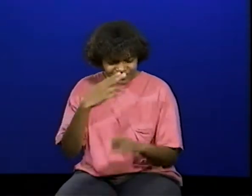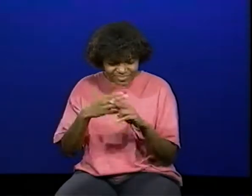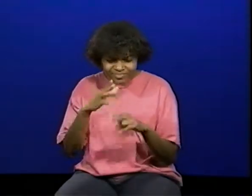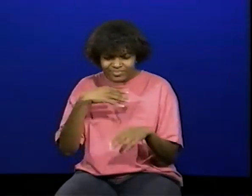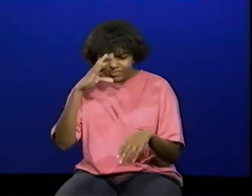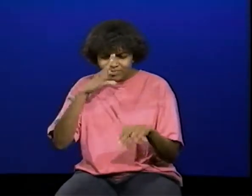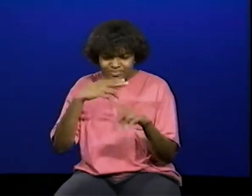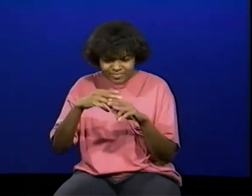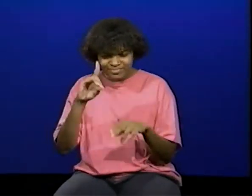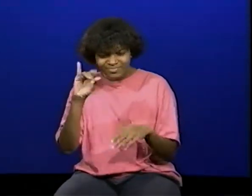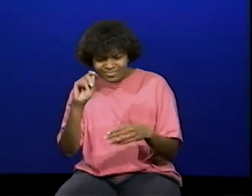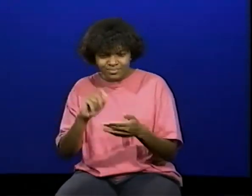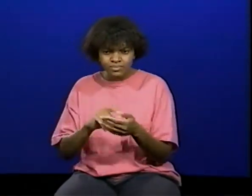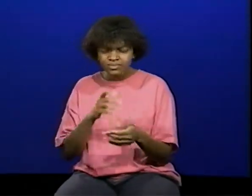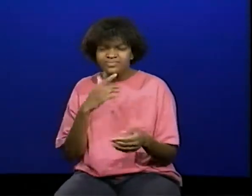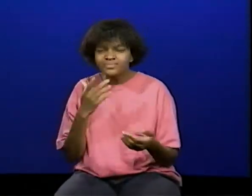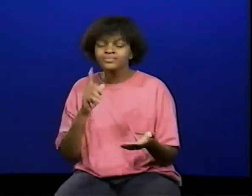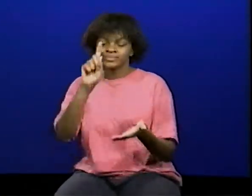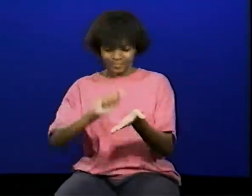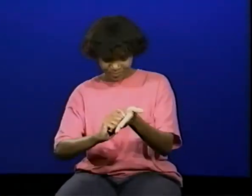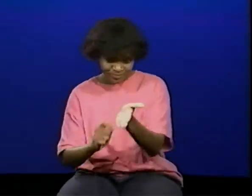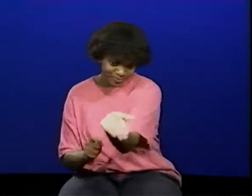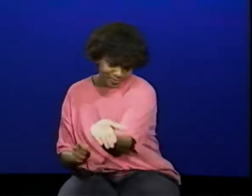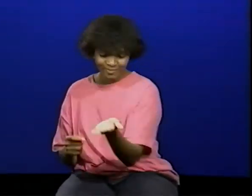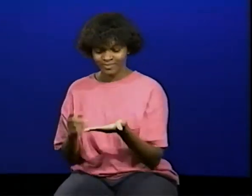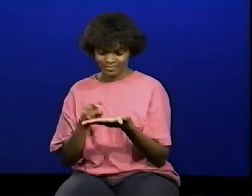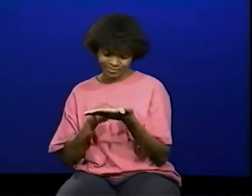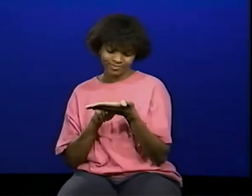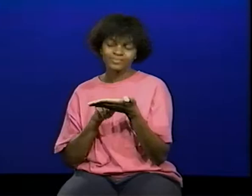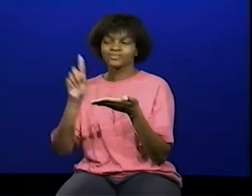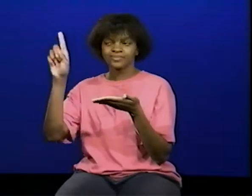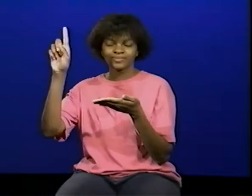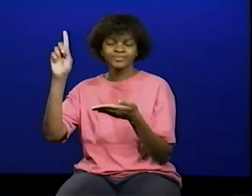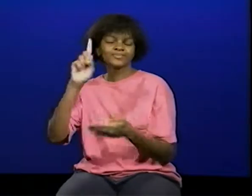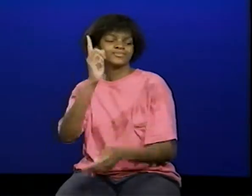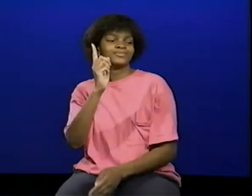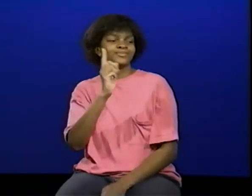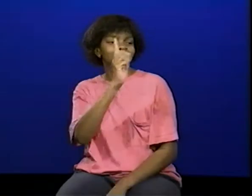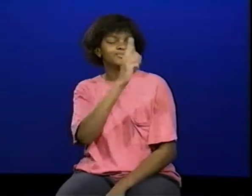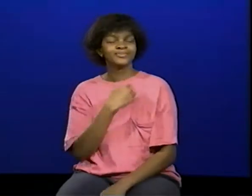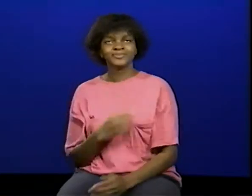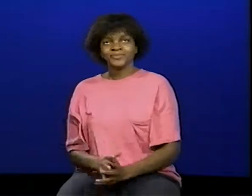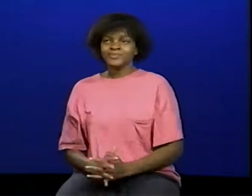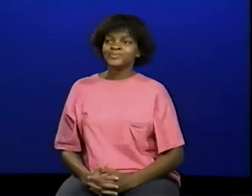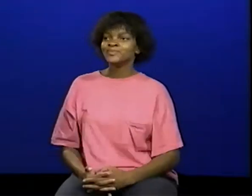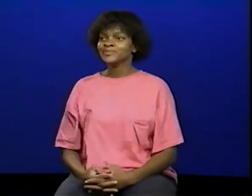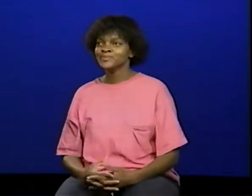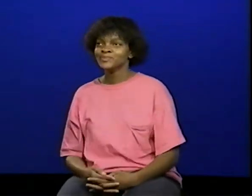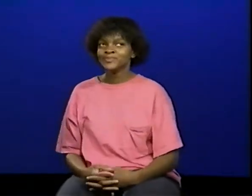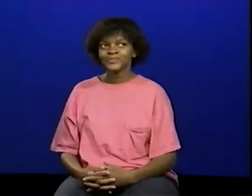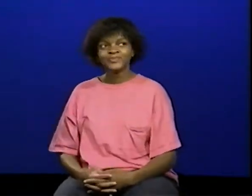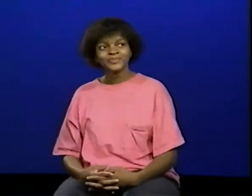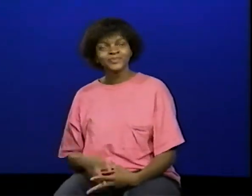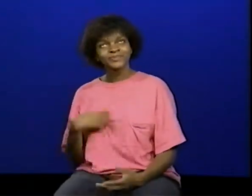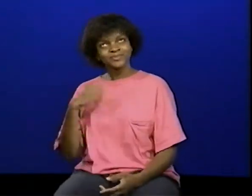stopped, I asked her this person, Diane, that I was looking for. I wrote her a note, and she went and got the